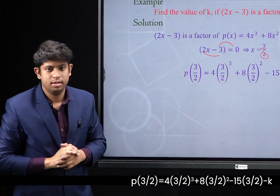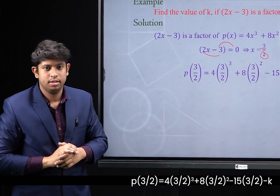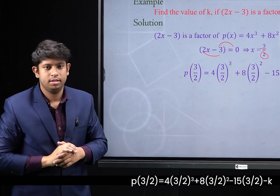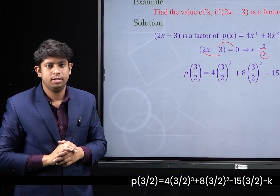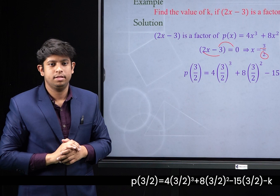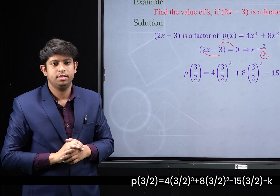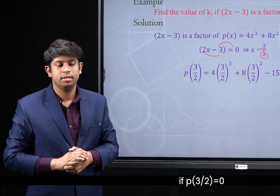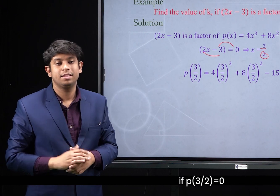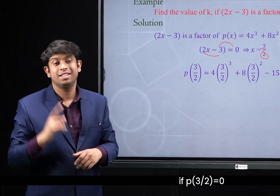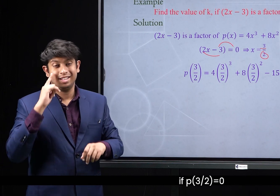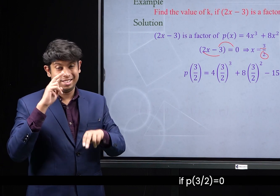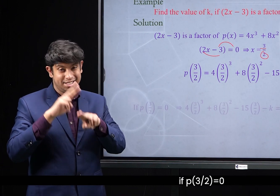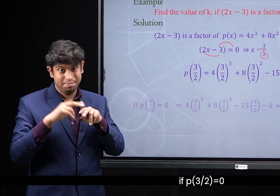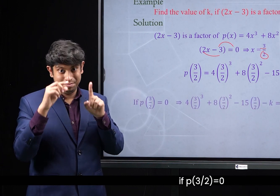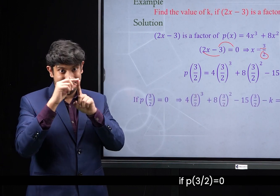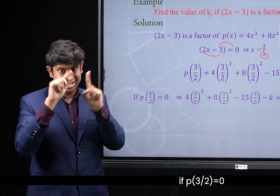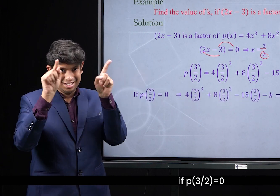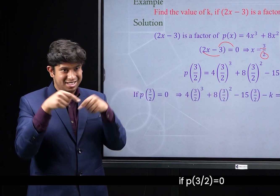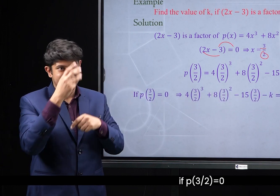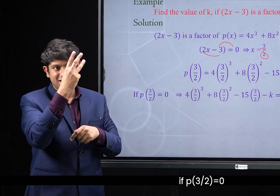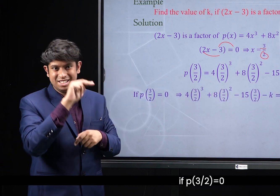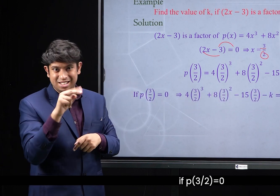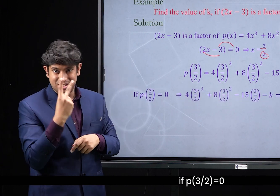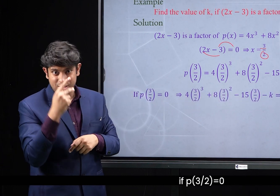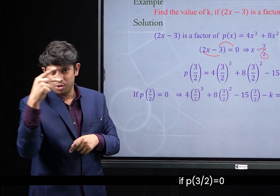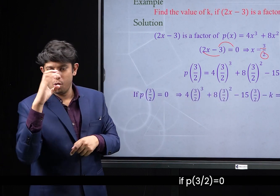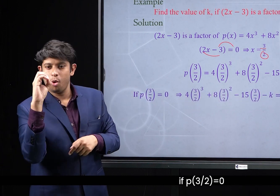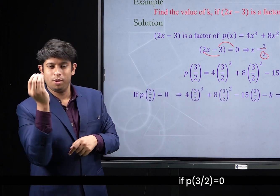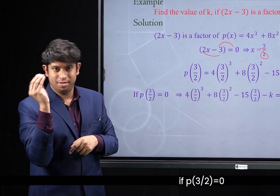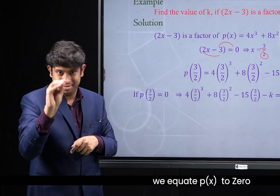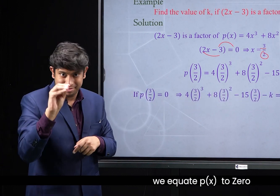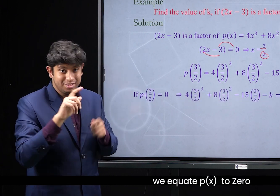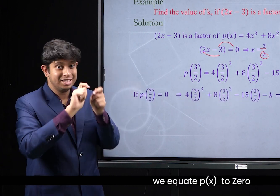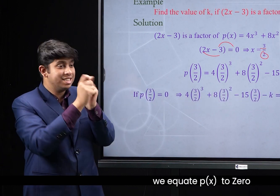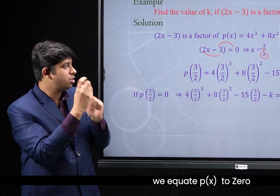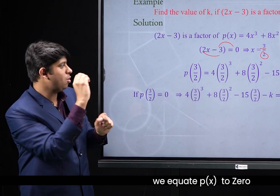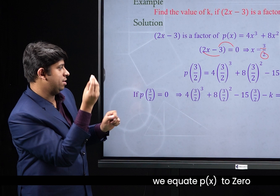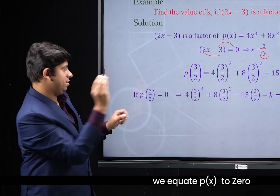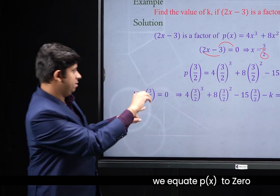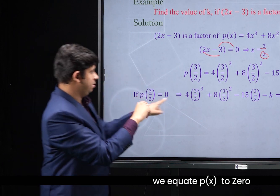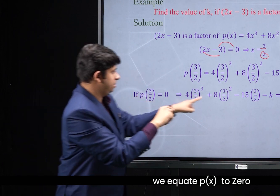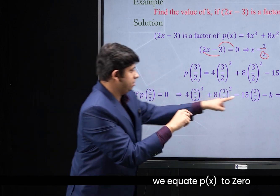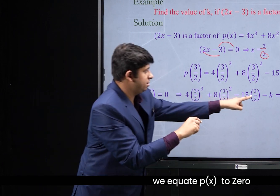k. If p of 3 by 2 is equal to 0, we equate the p of x to